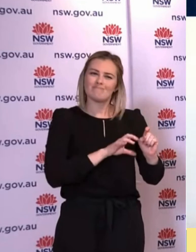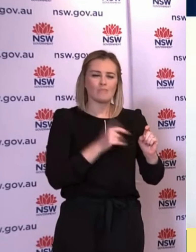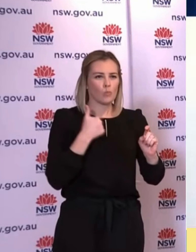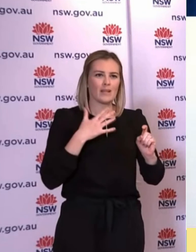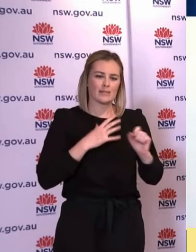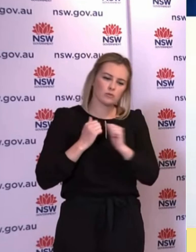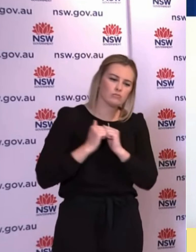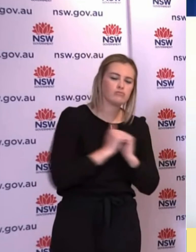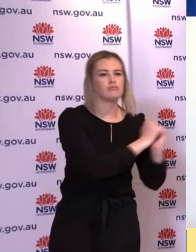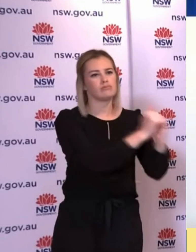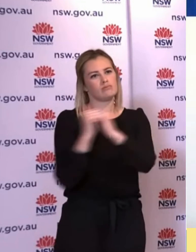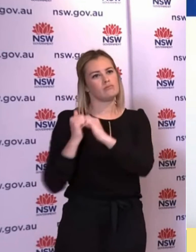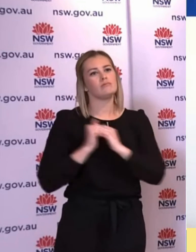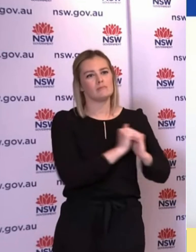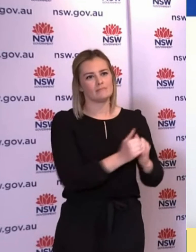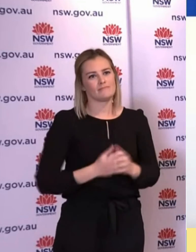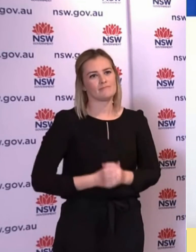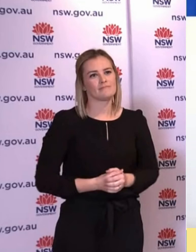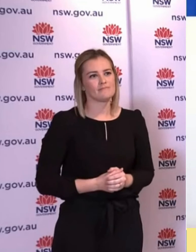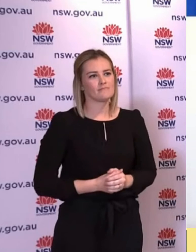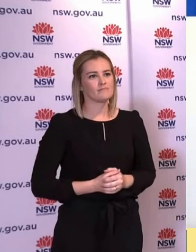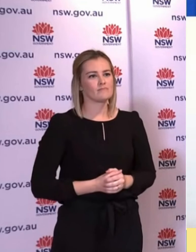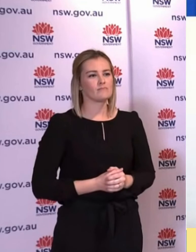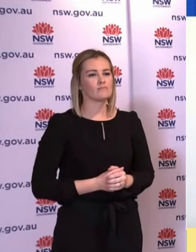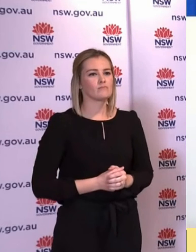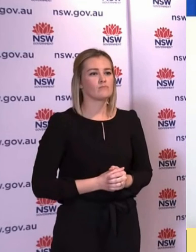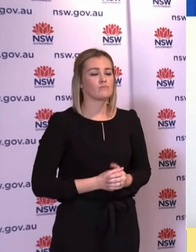right throughout this pandemic. New South Wales has